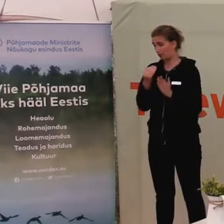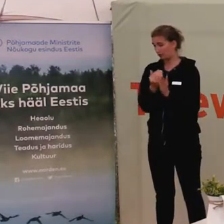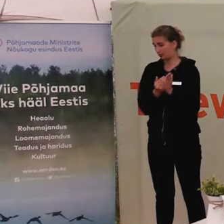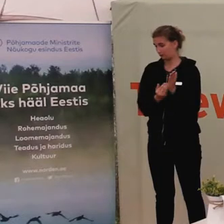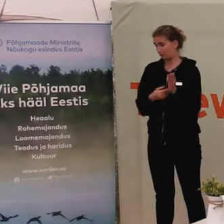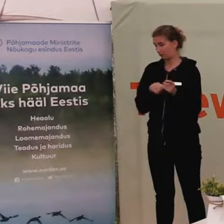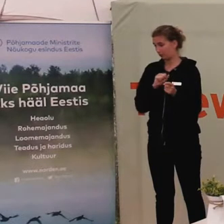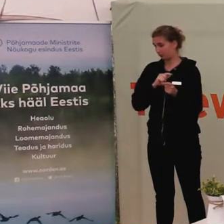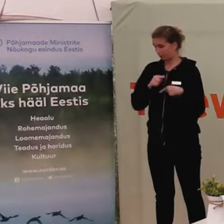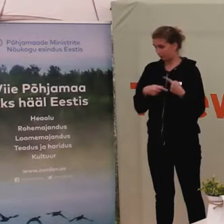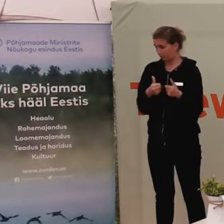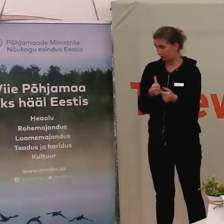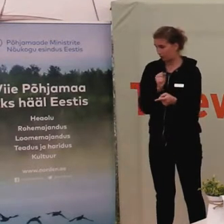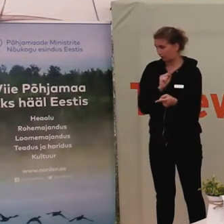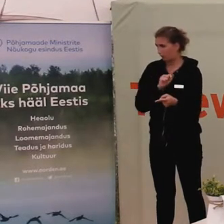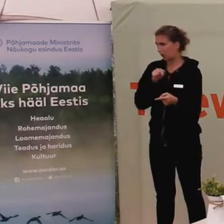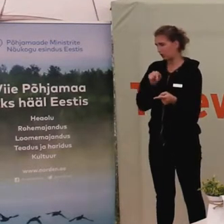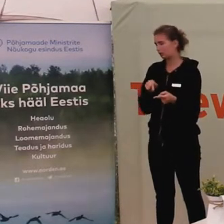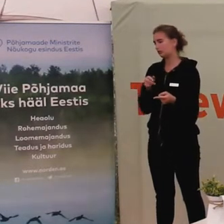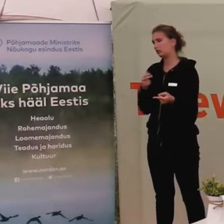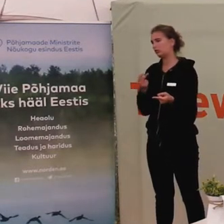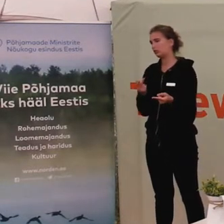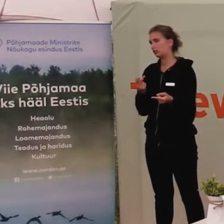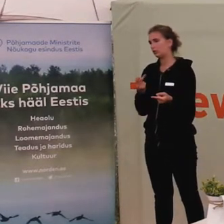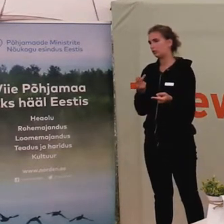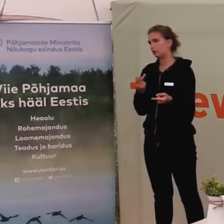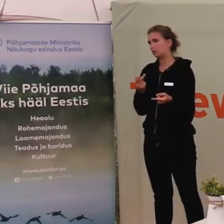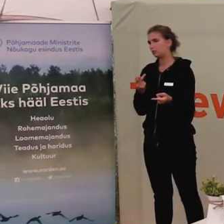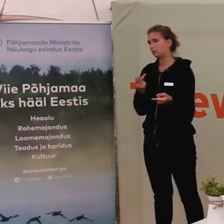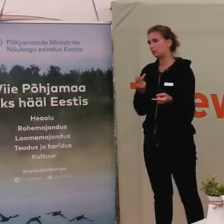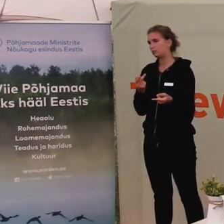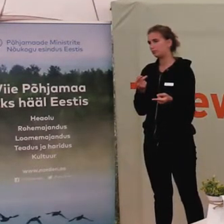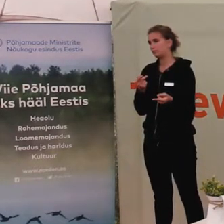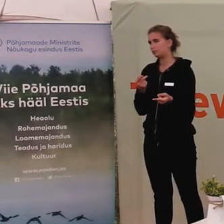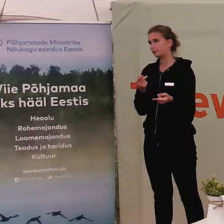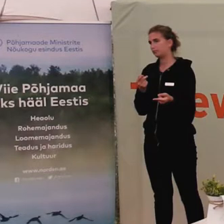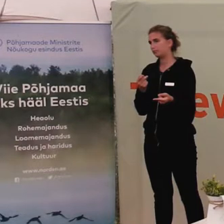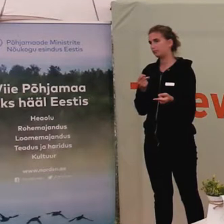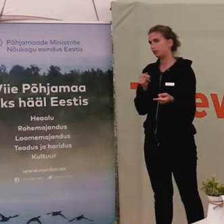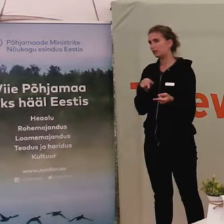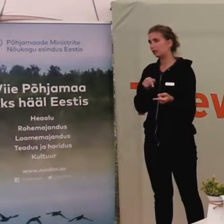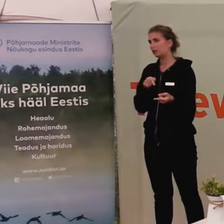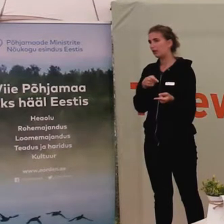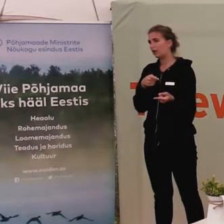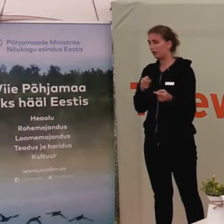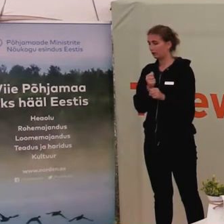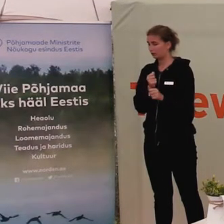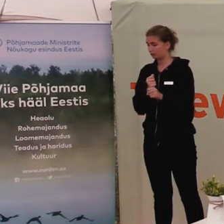red-green, so that the ones who are herded by the green policies,